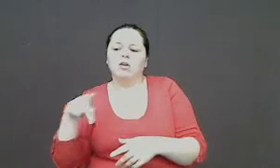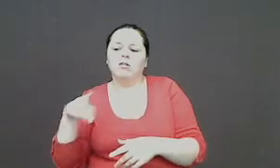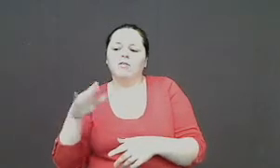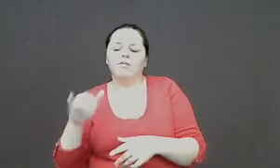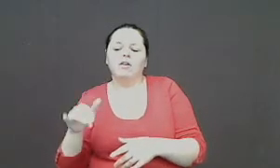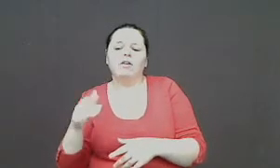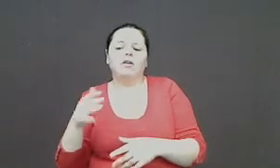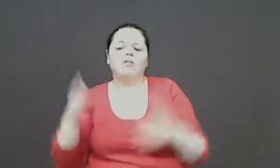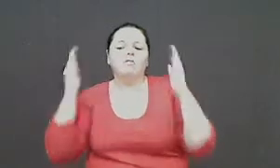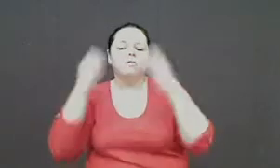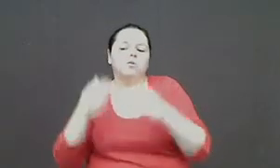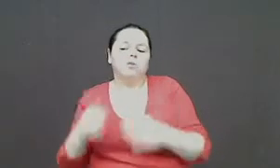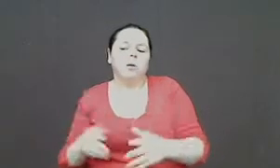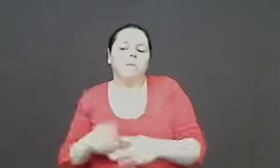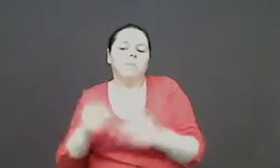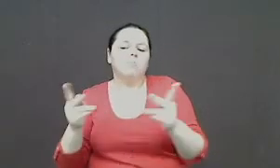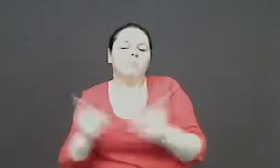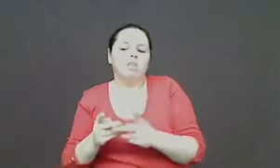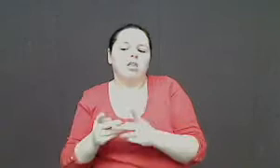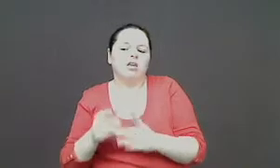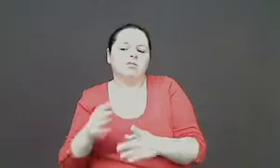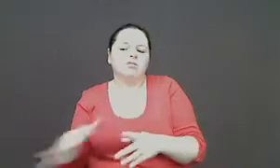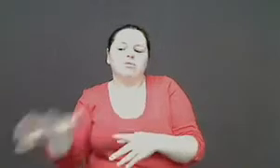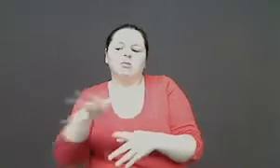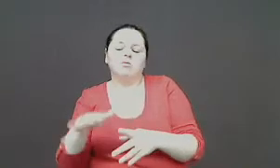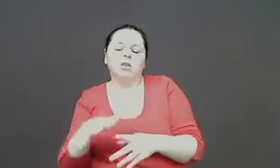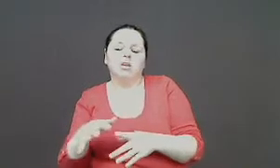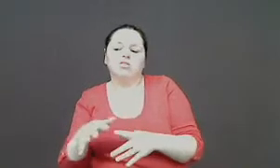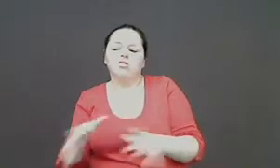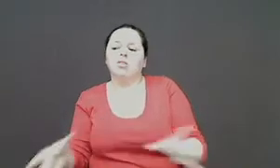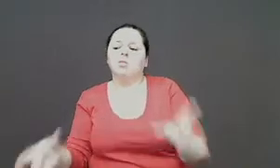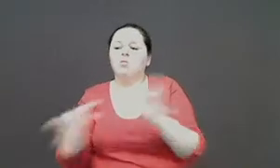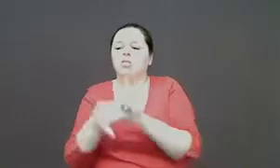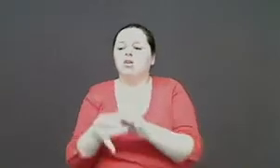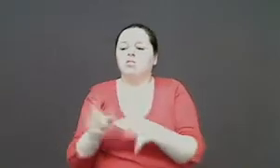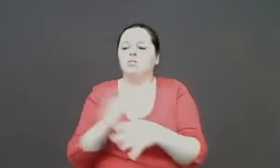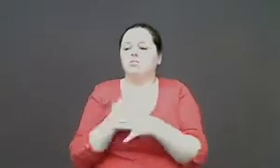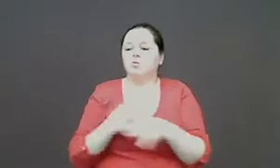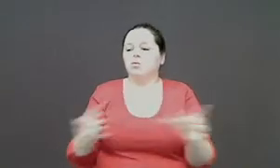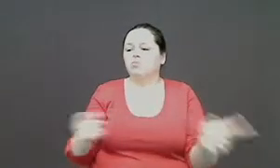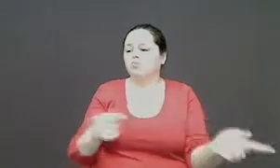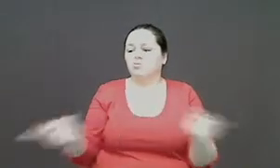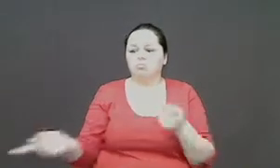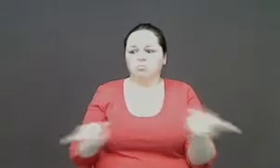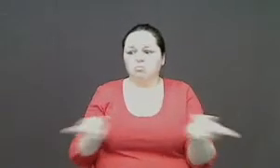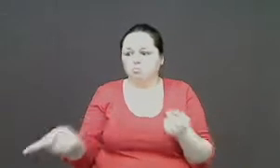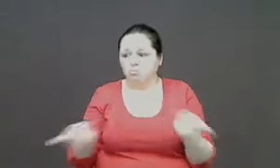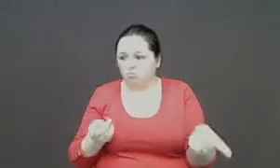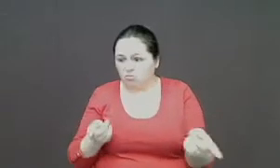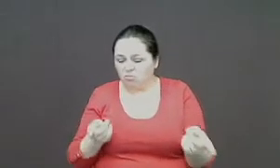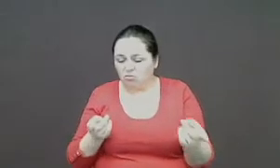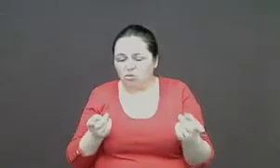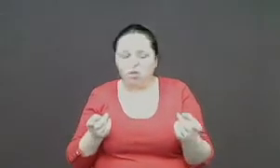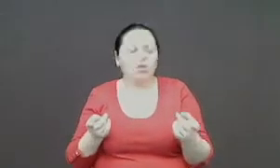the relationship of one place to another on the face of the Earth. Now, for most of human